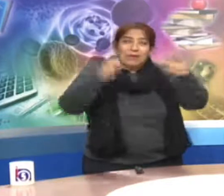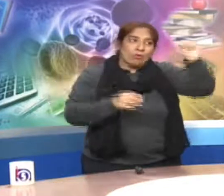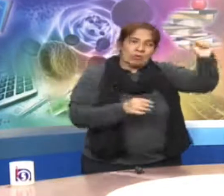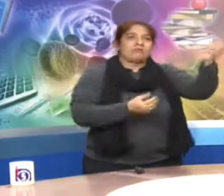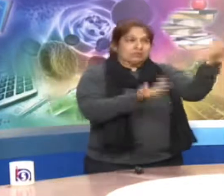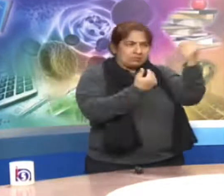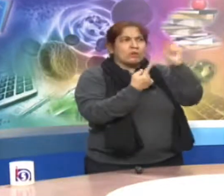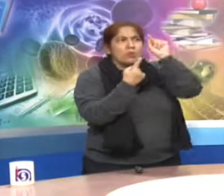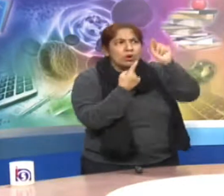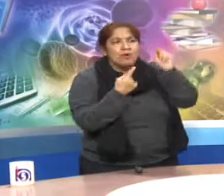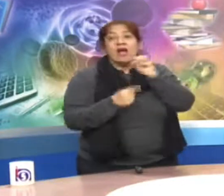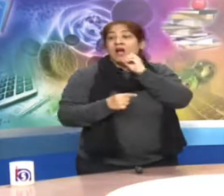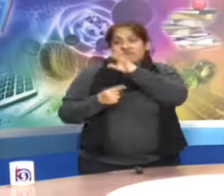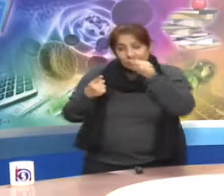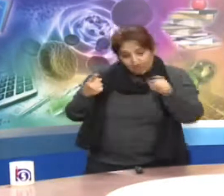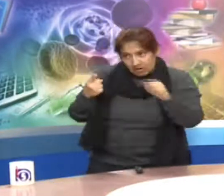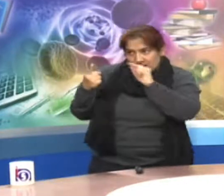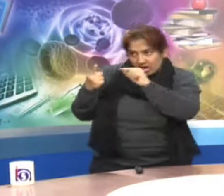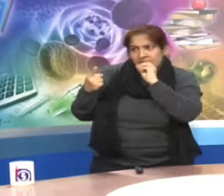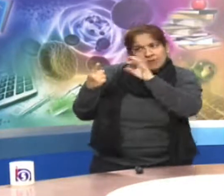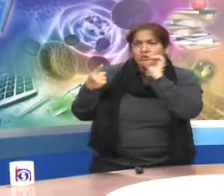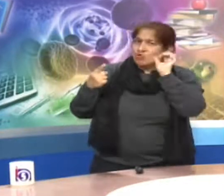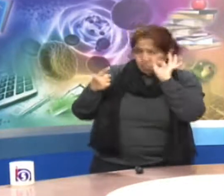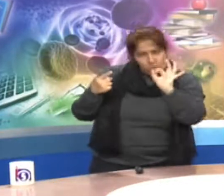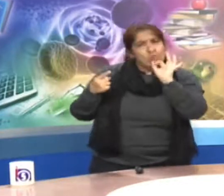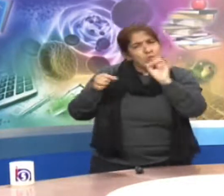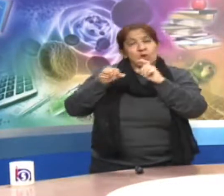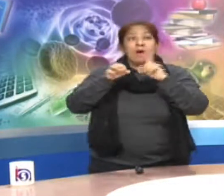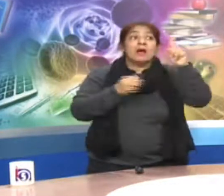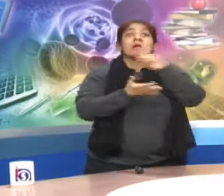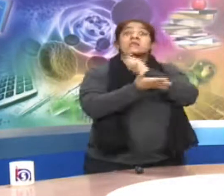it hand wash. You always ask for the information.